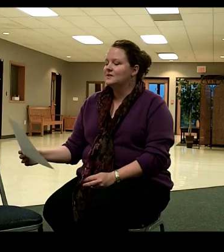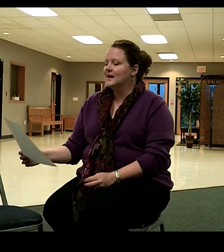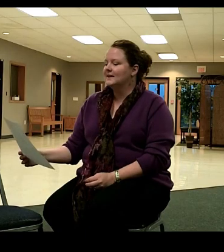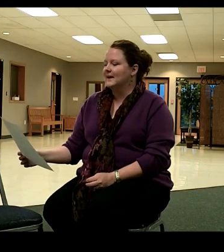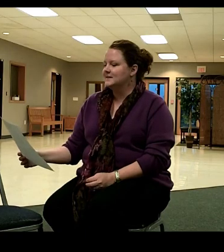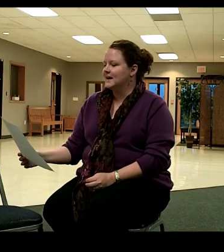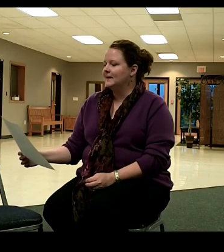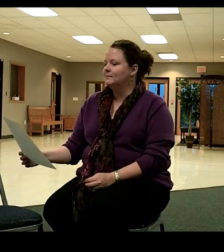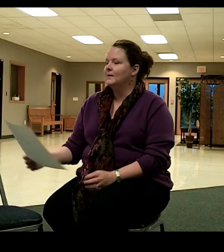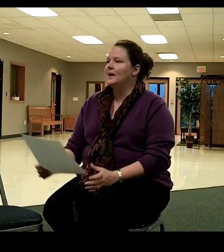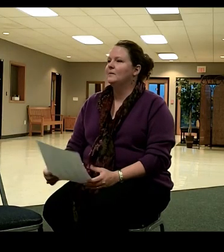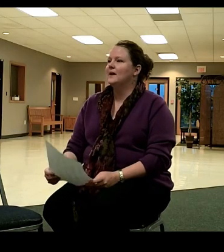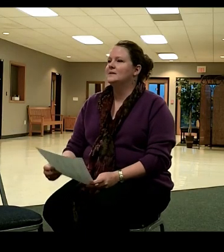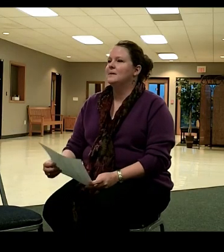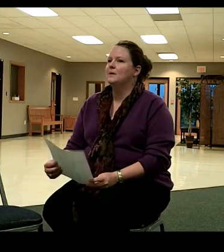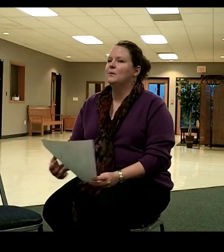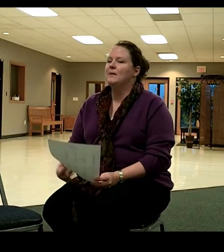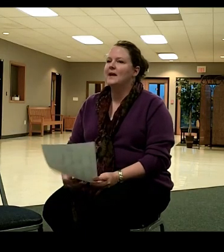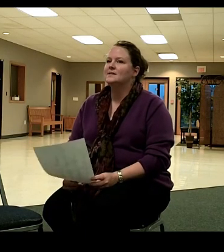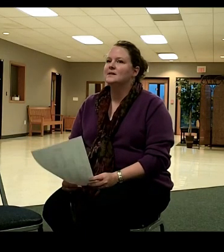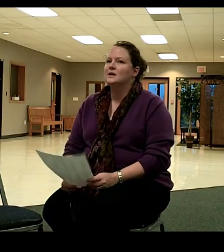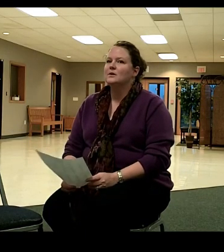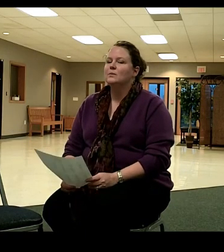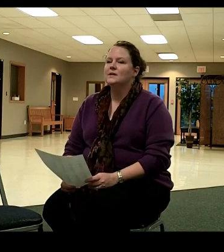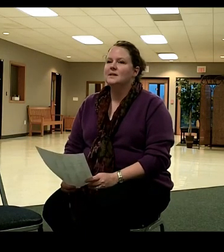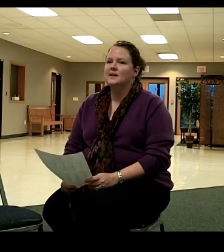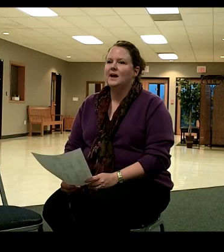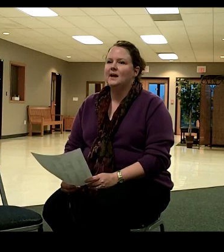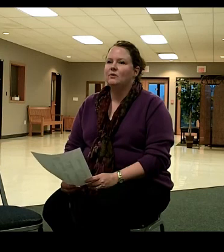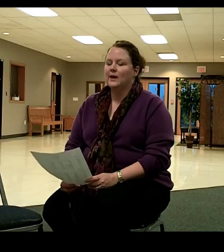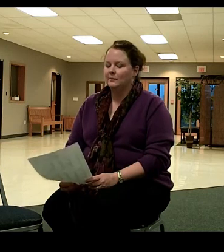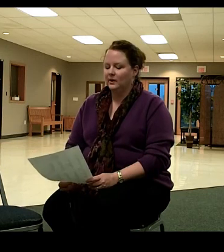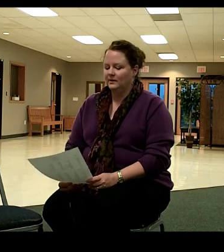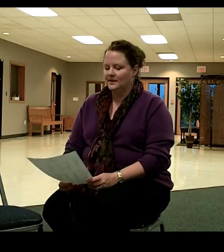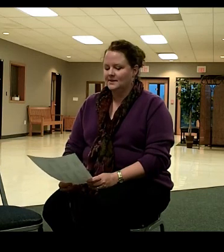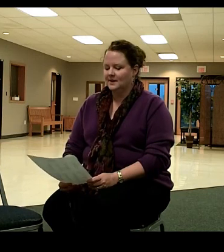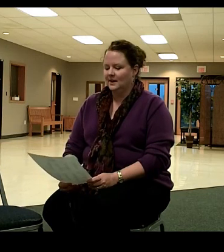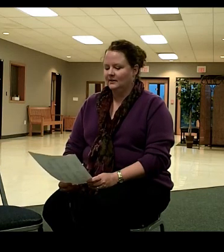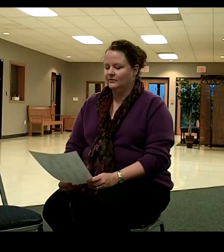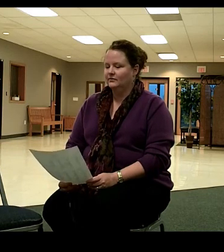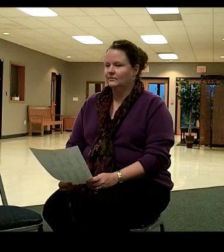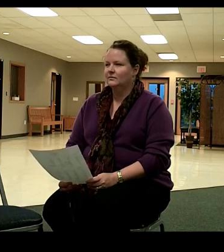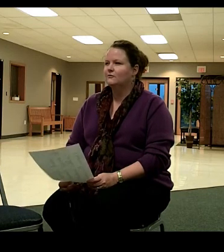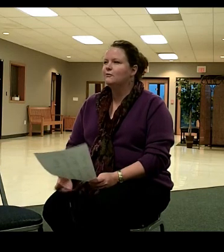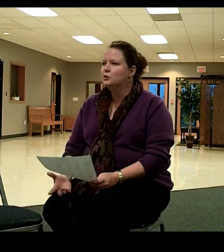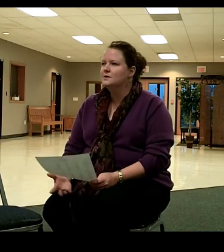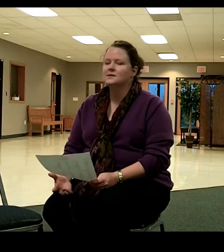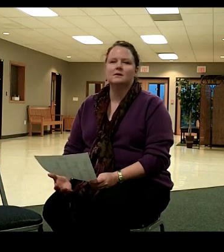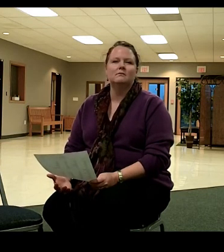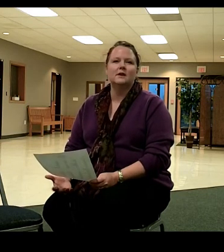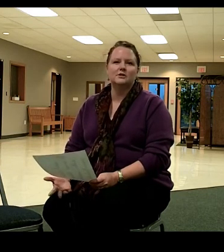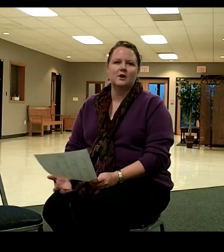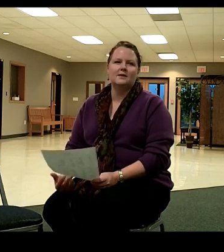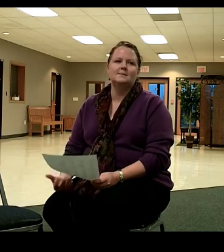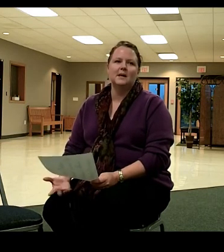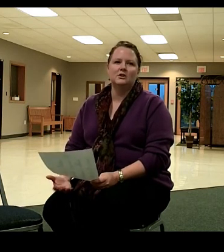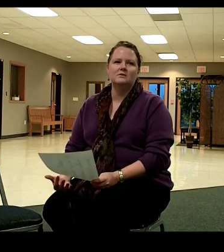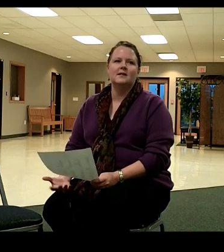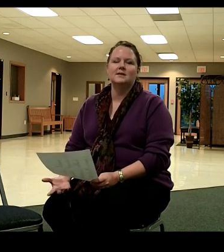It looks like last time, the last time that we met, we did a vocabulary list of foods, restaurants, meals, things